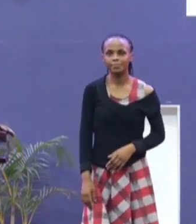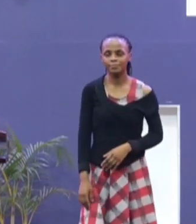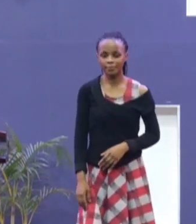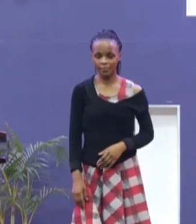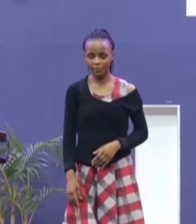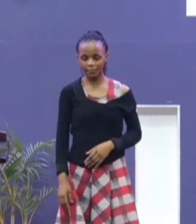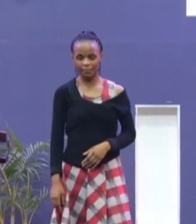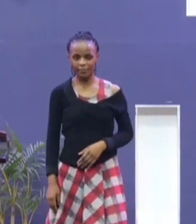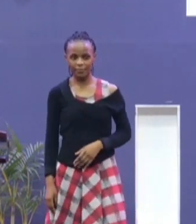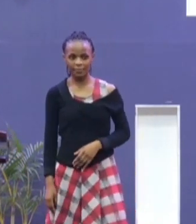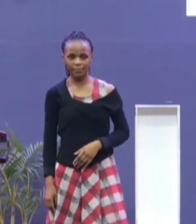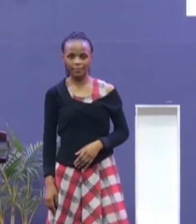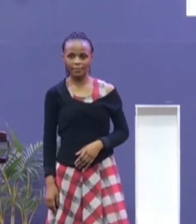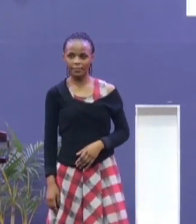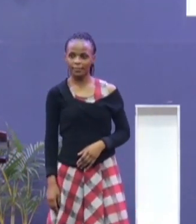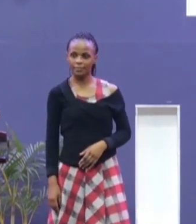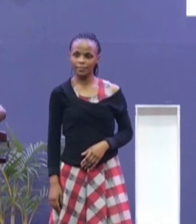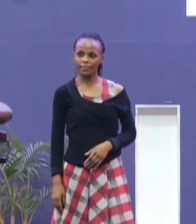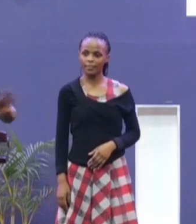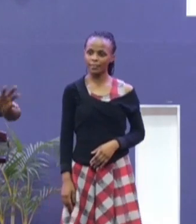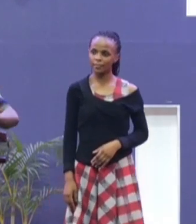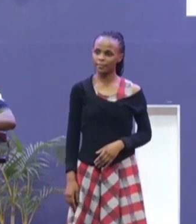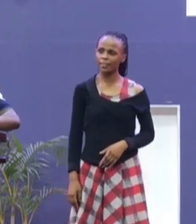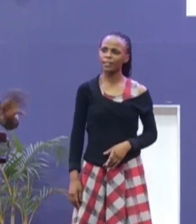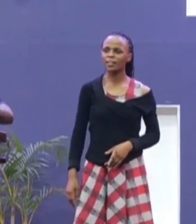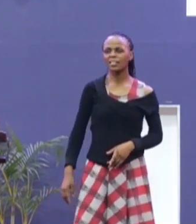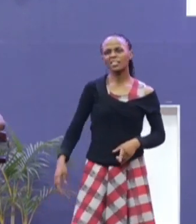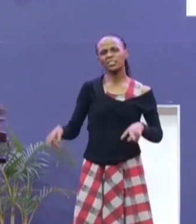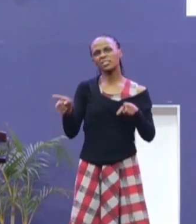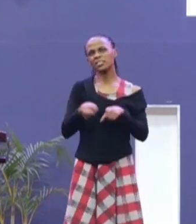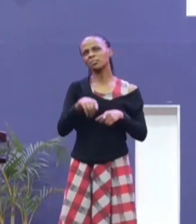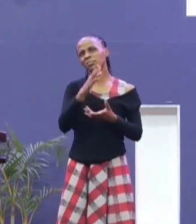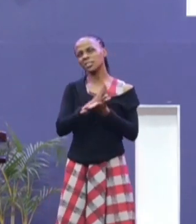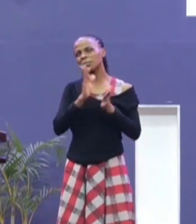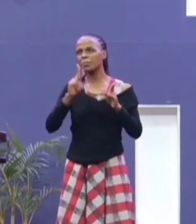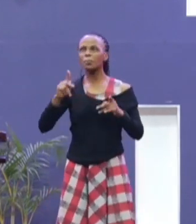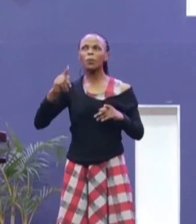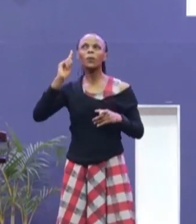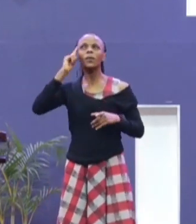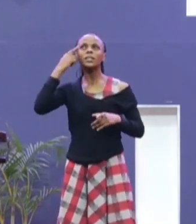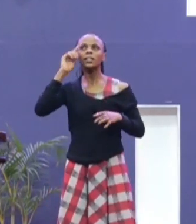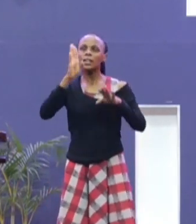And for you, I've even had people who don't agree that there is need for deliverance.